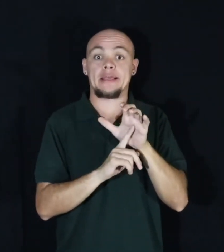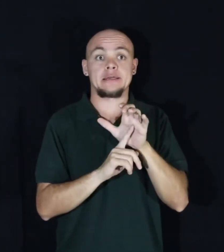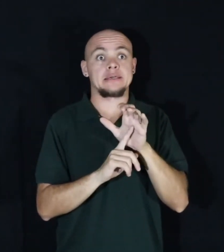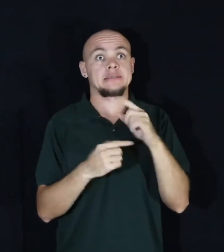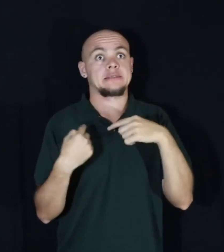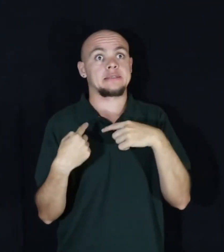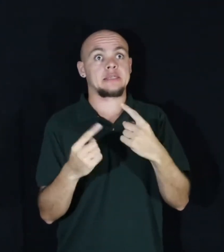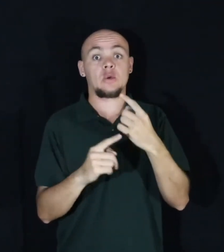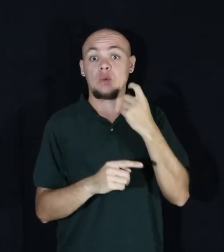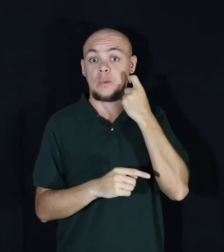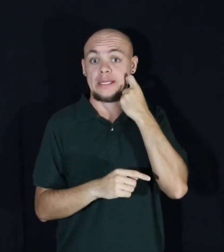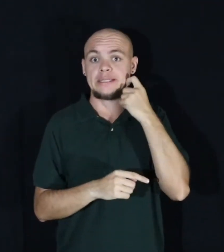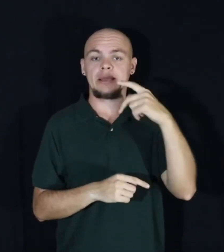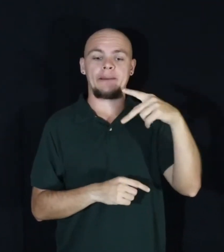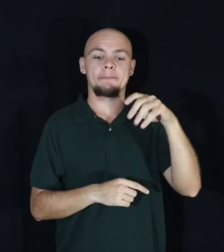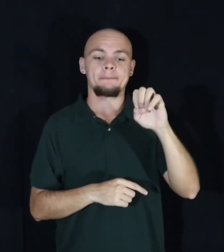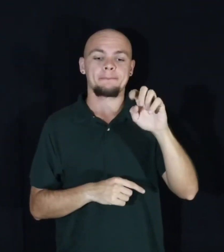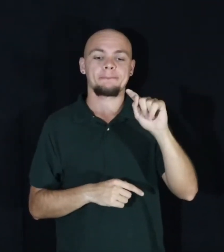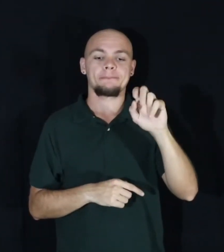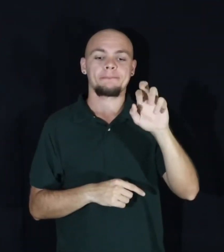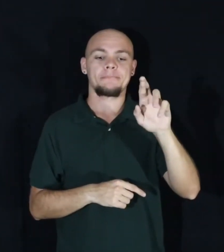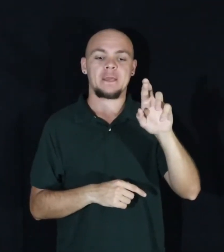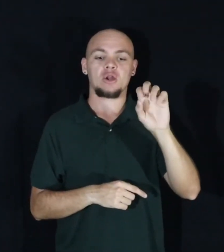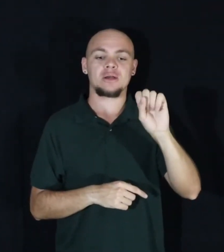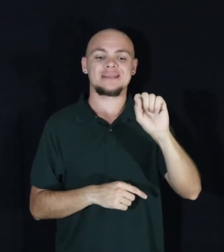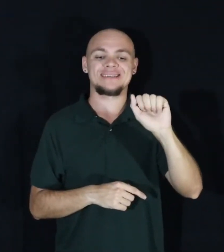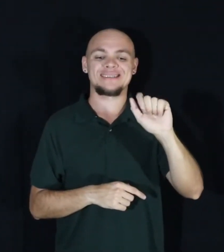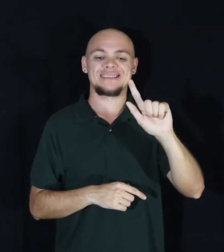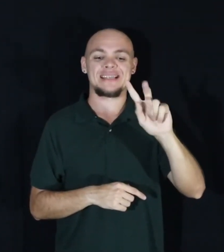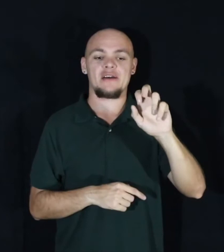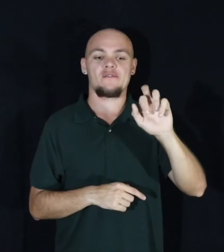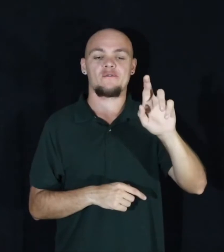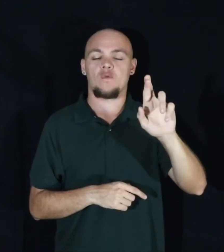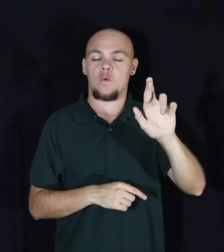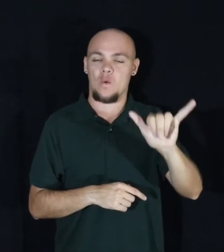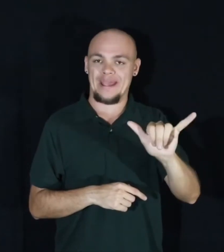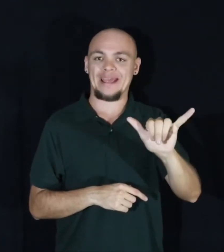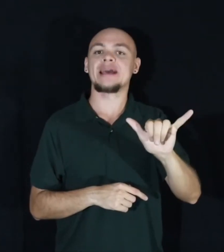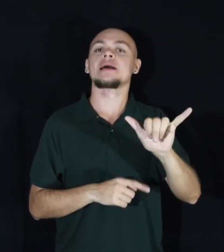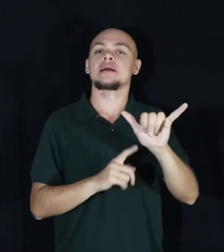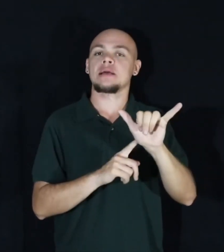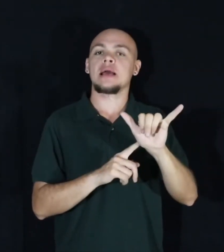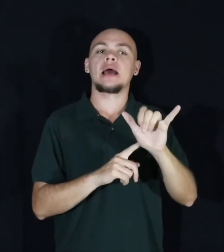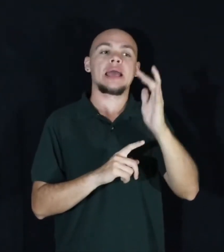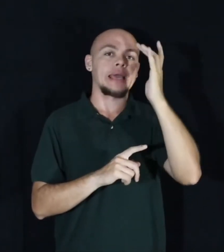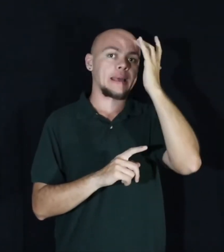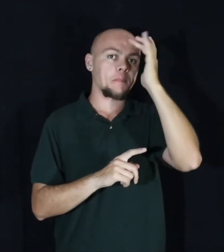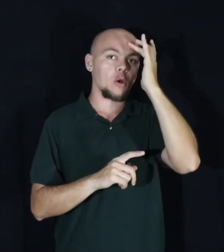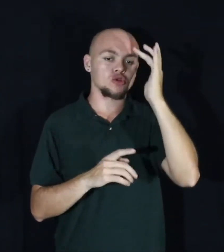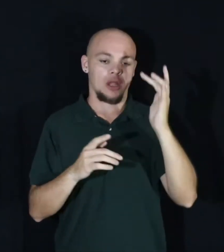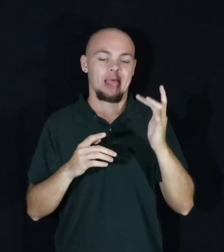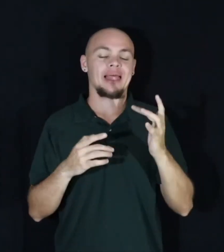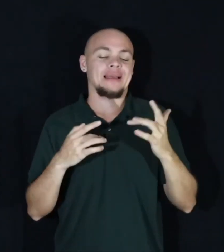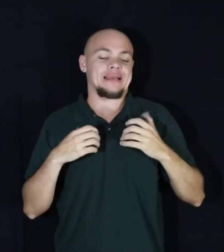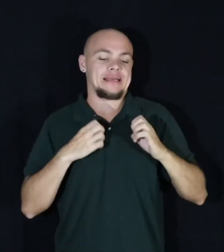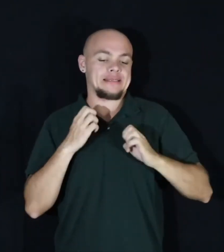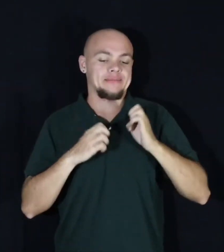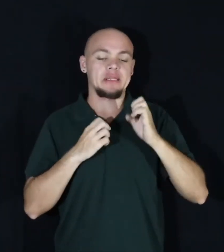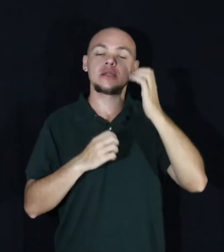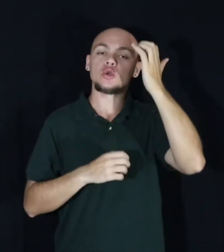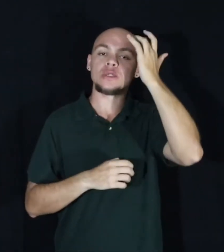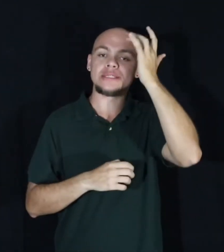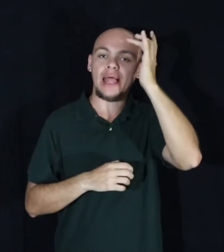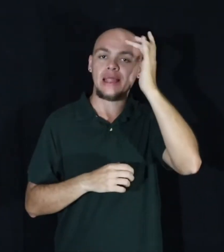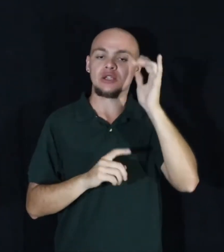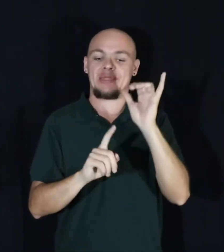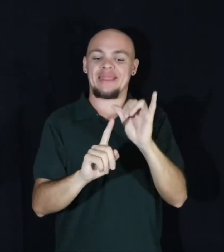recently. Peter Savoy and John D. Mayer coined the term emotional intelligence in 1990 and described it as a form of